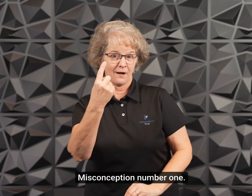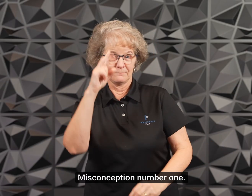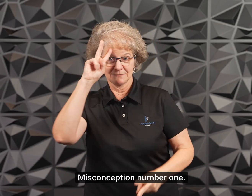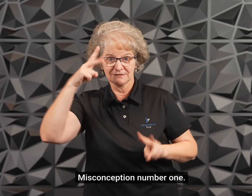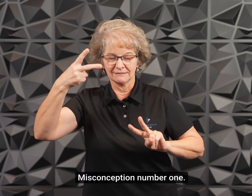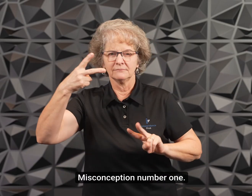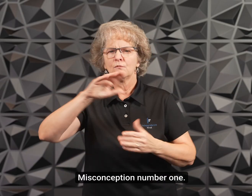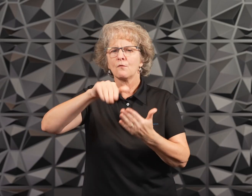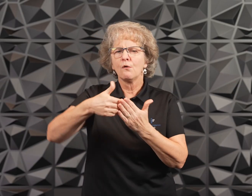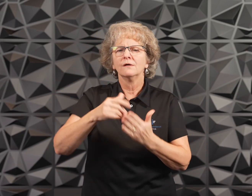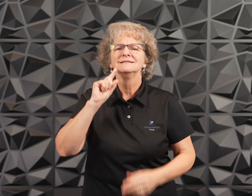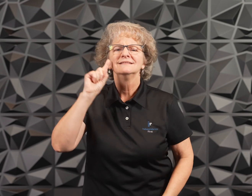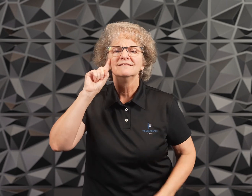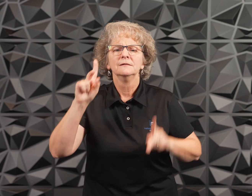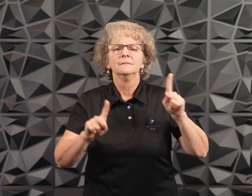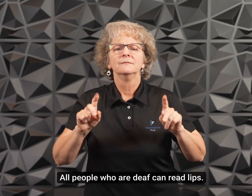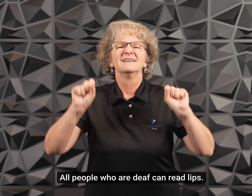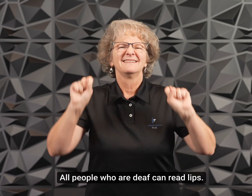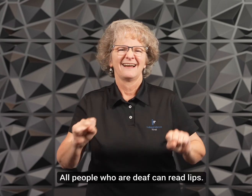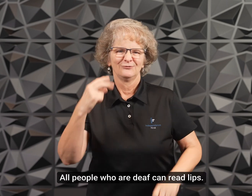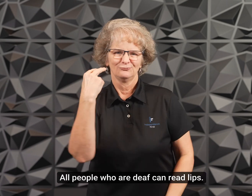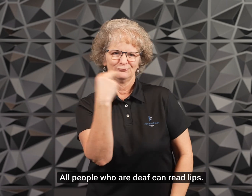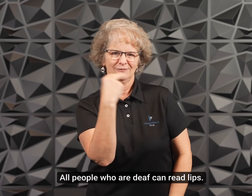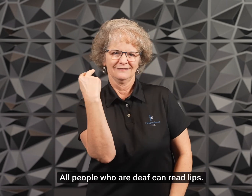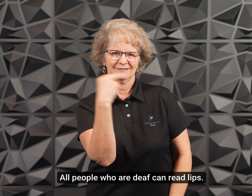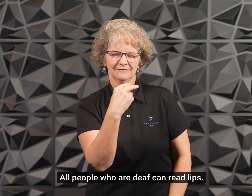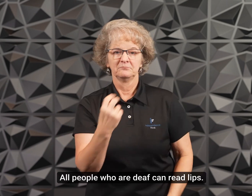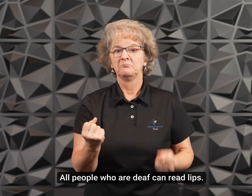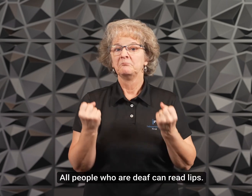Misconception number 1. All people who are deaf can read lips.